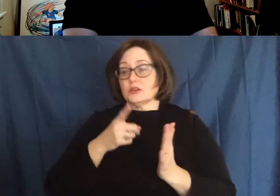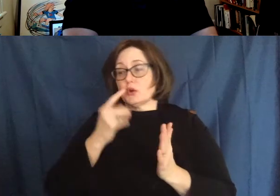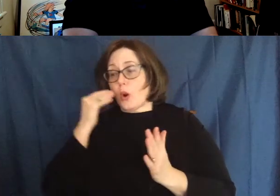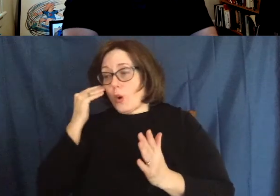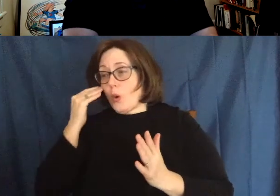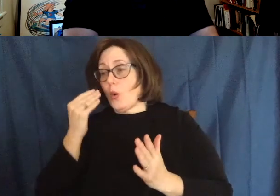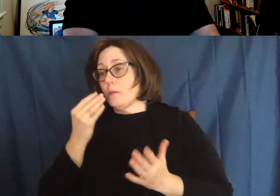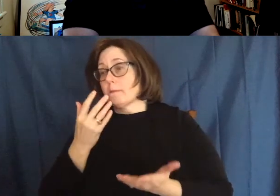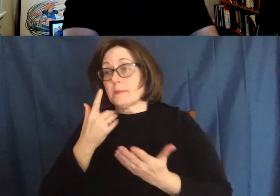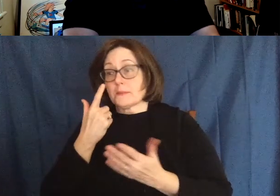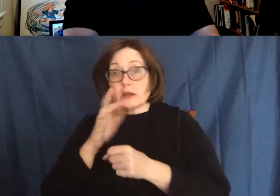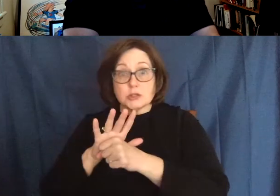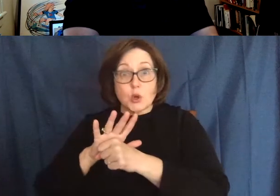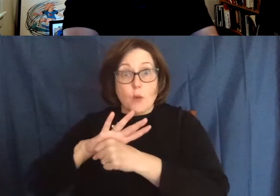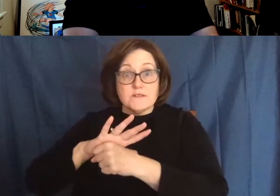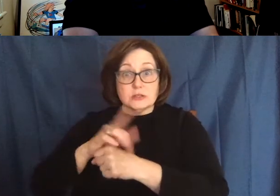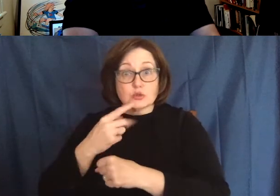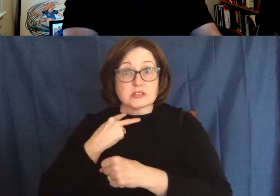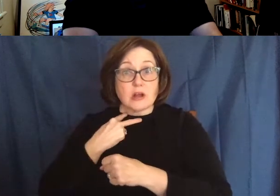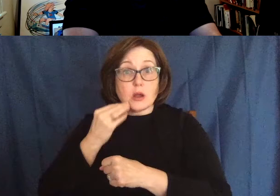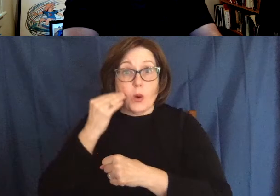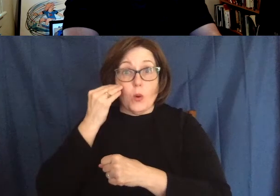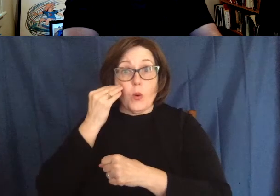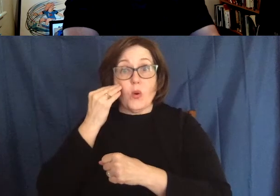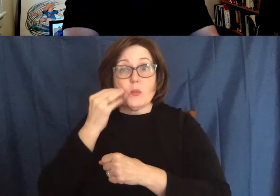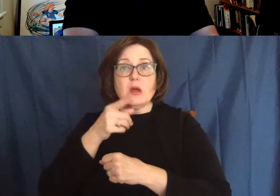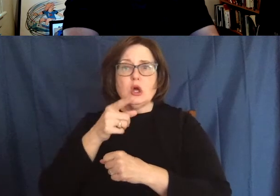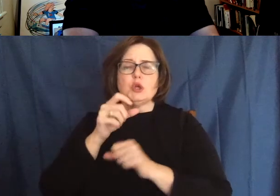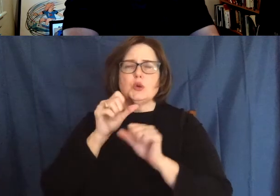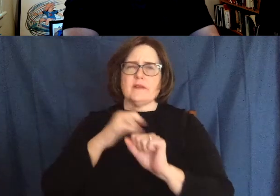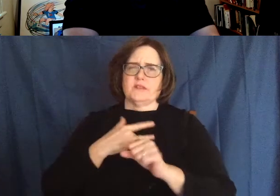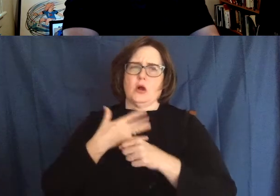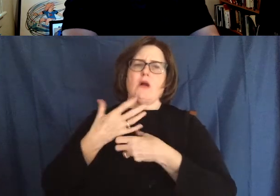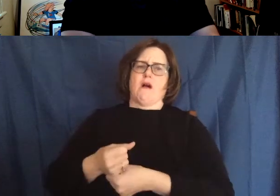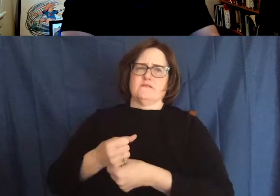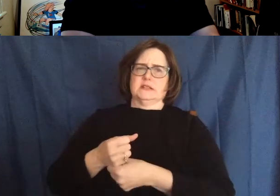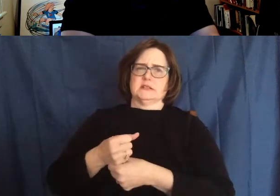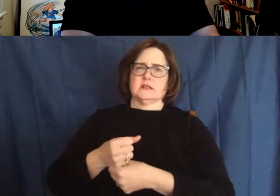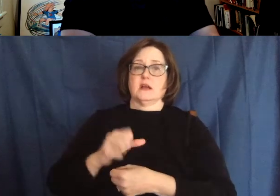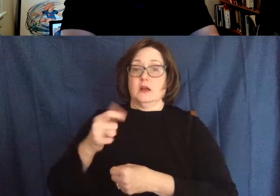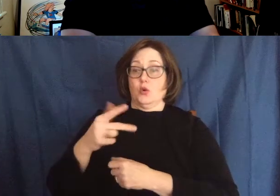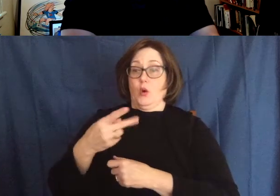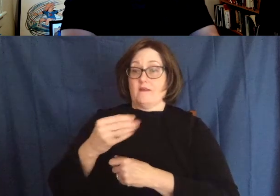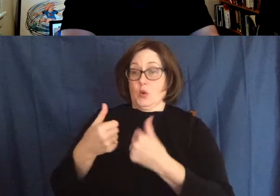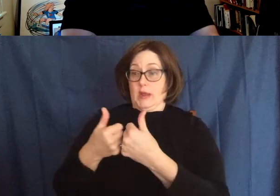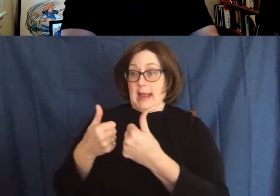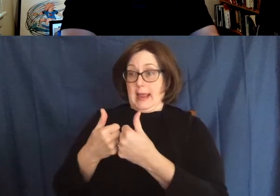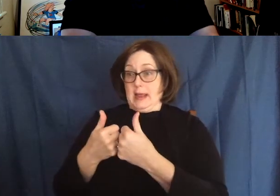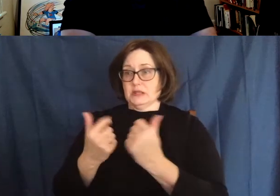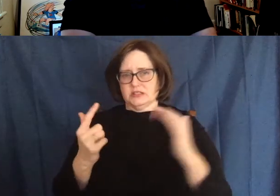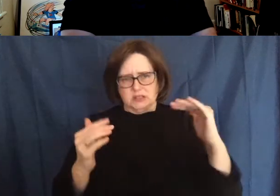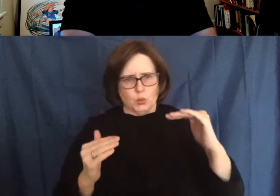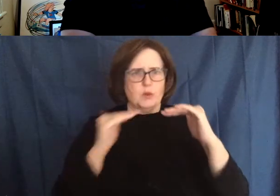due to coronavirus, as a parent, you can rest assured that the content your child is consuming is based on